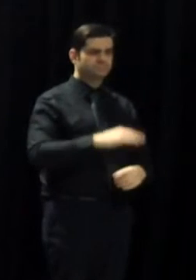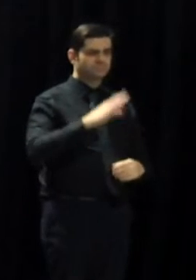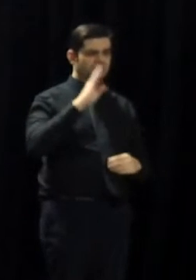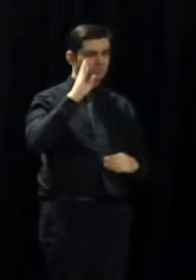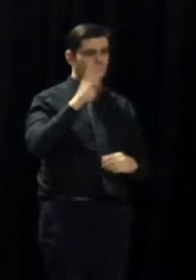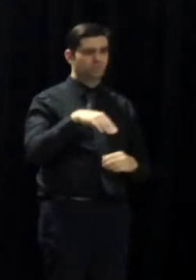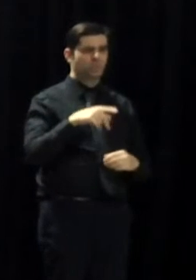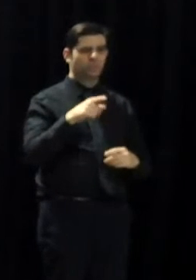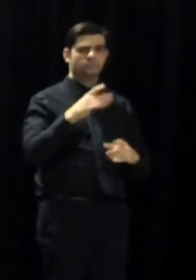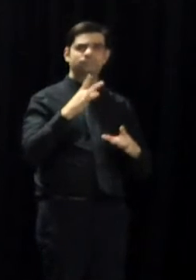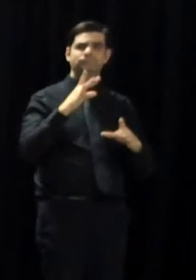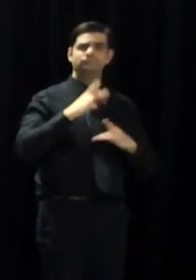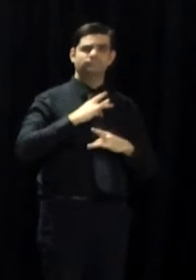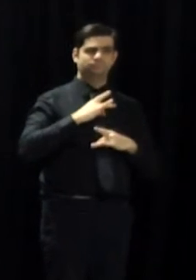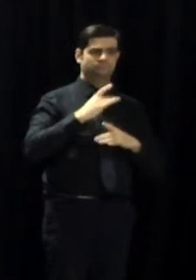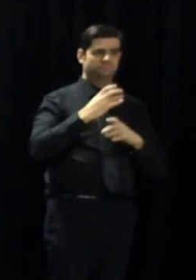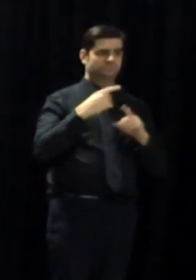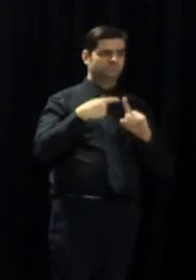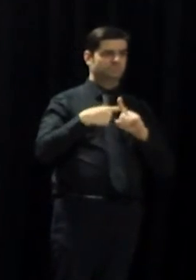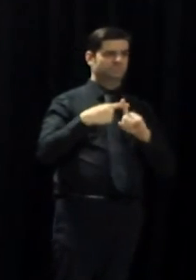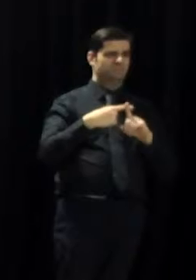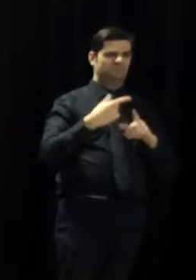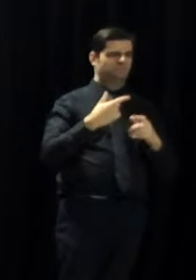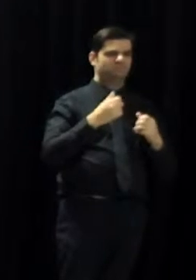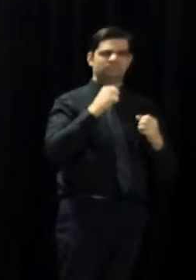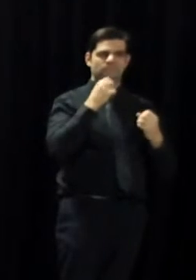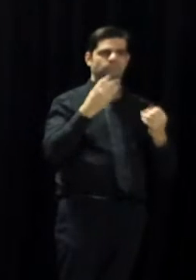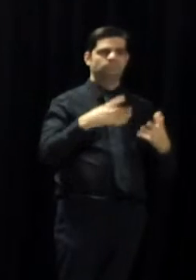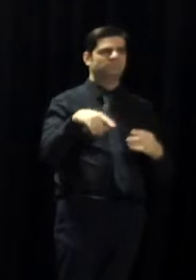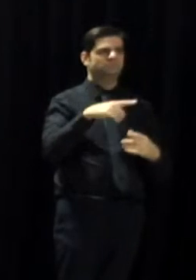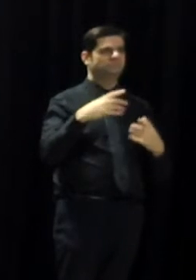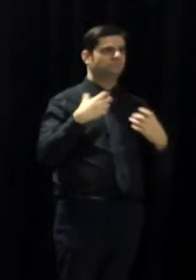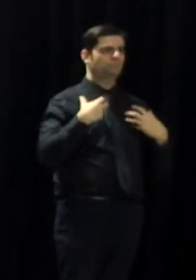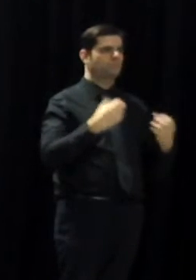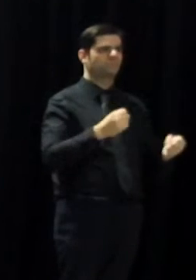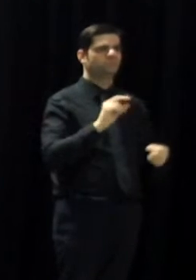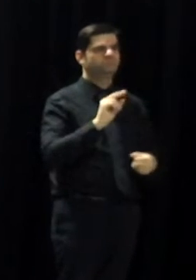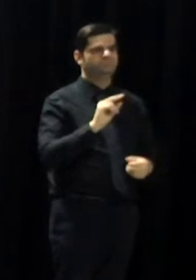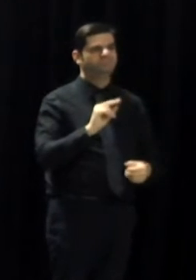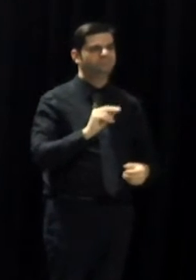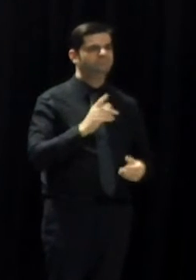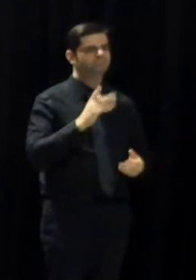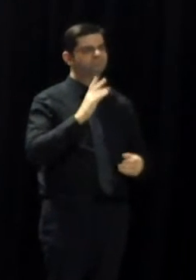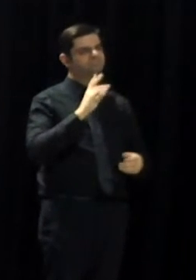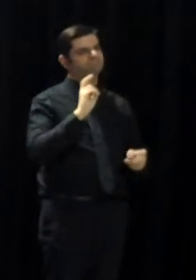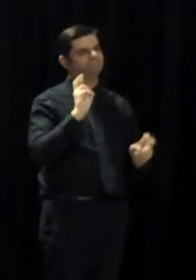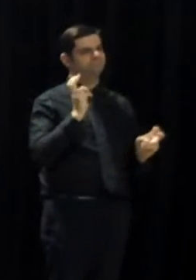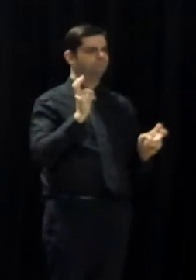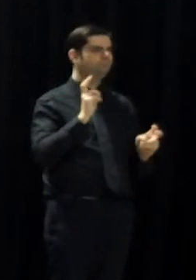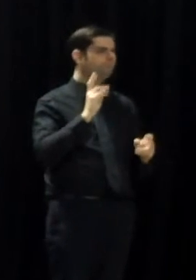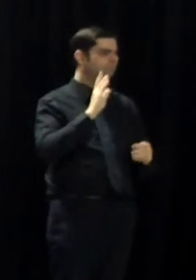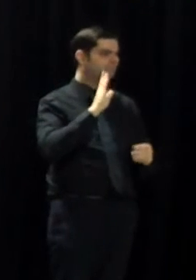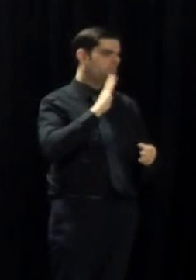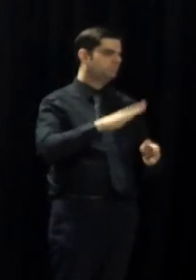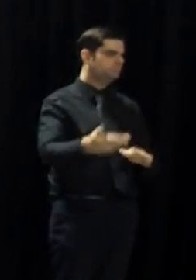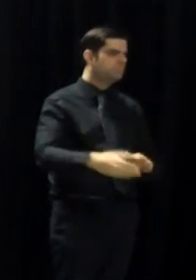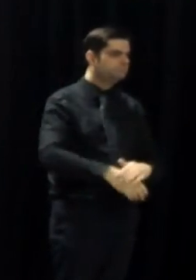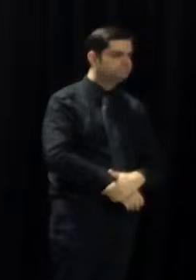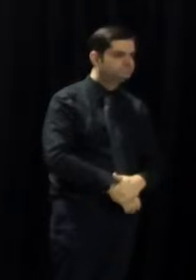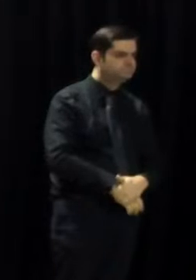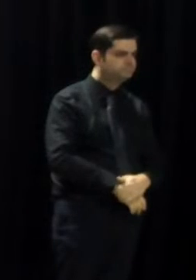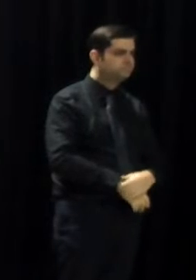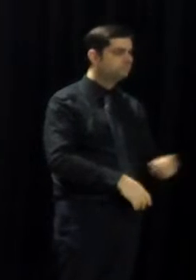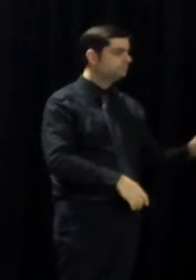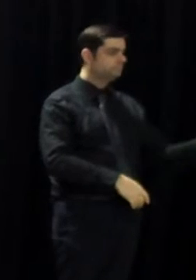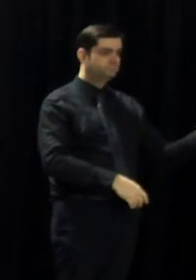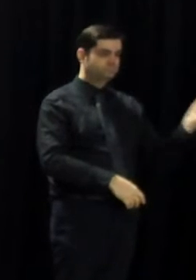The cluster that you found at a assisted living facility, have you started routinely going into those and